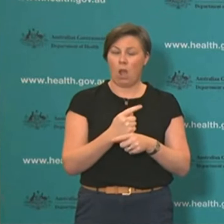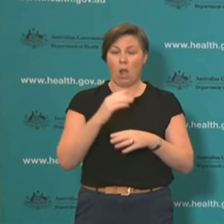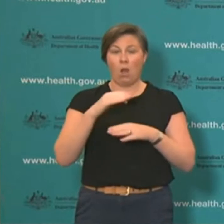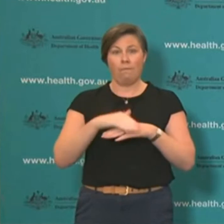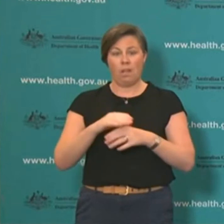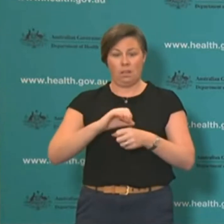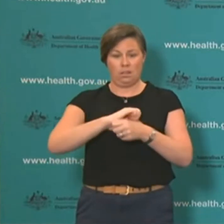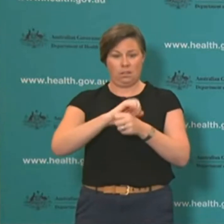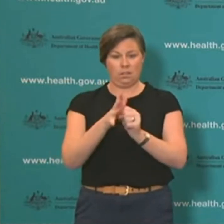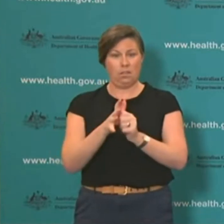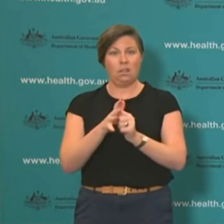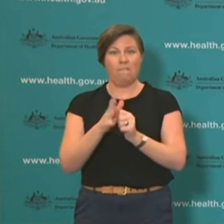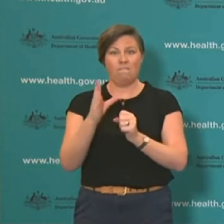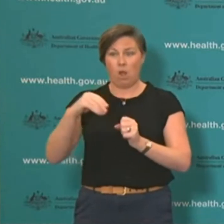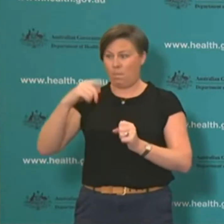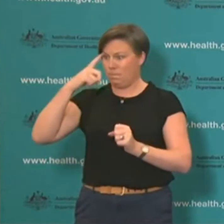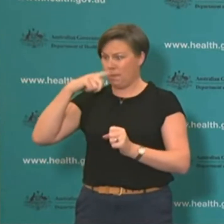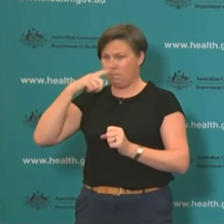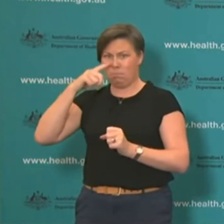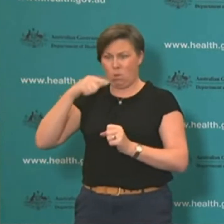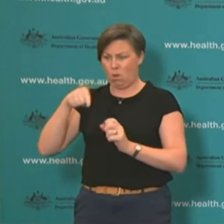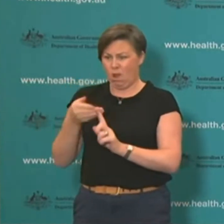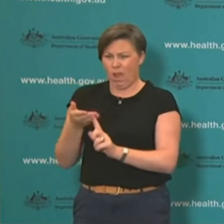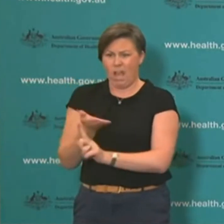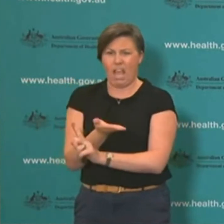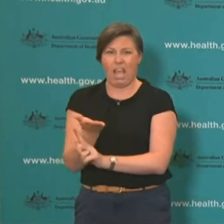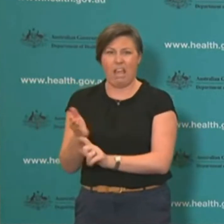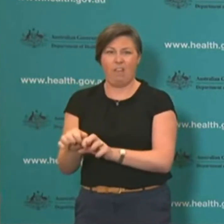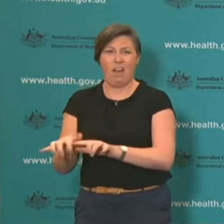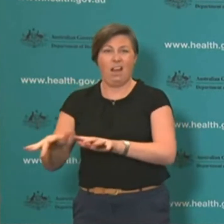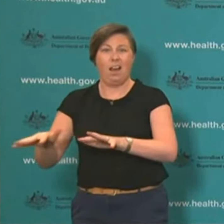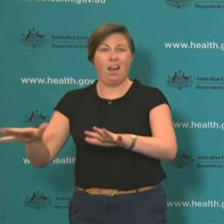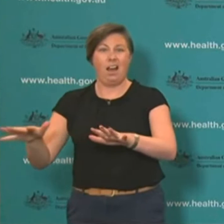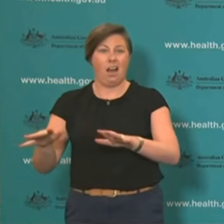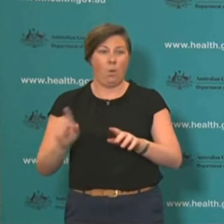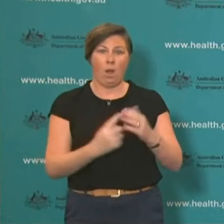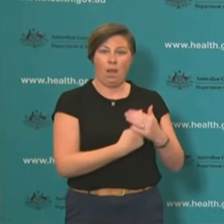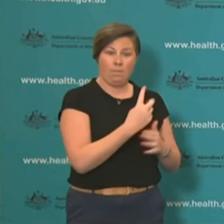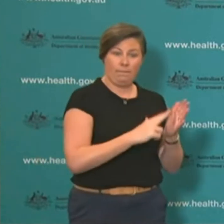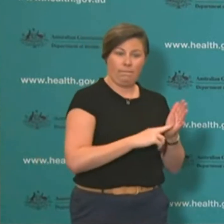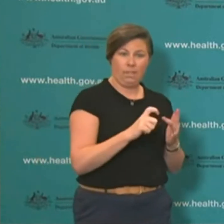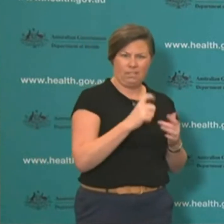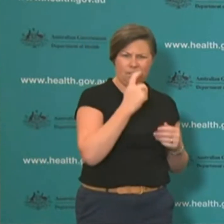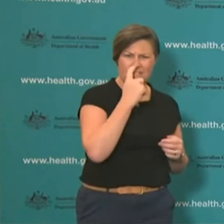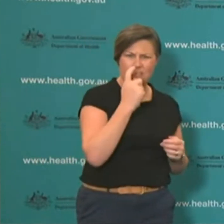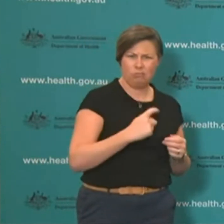community-level outbreak of the extent that we've had in Victoria and many other nations in the world on the first or second